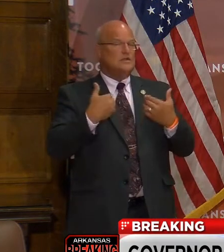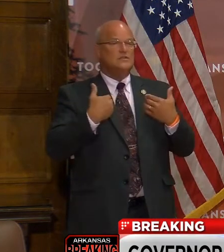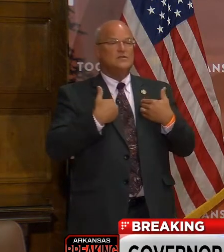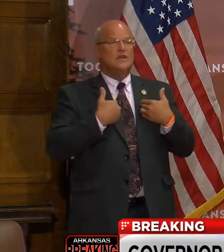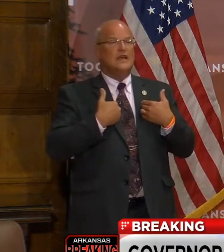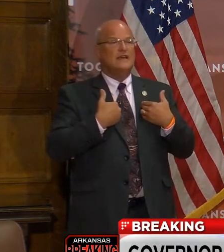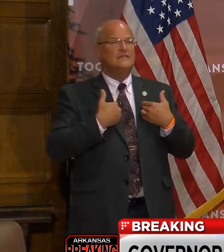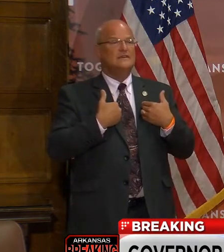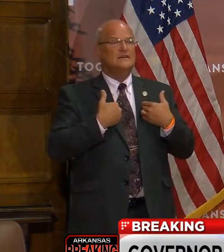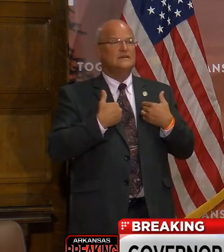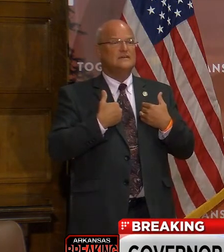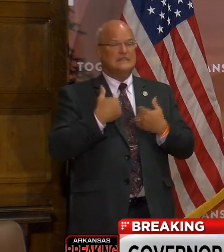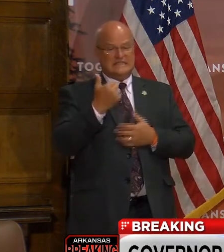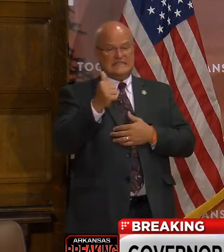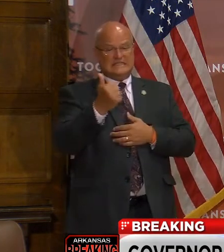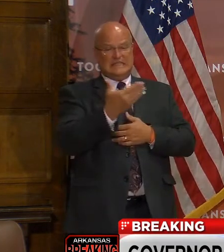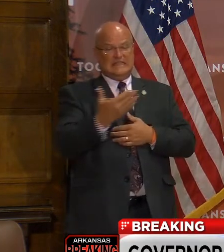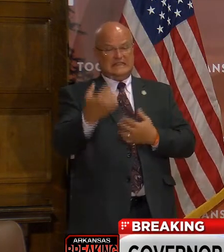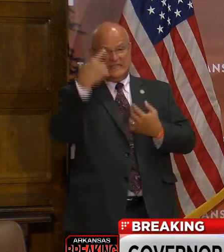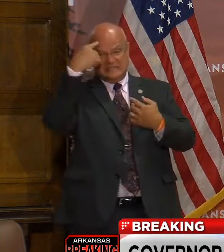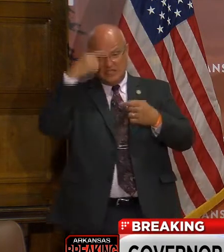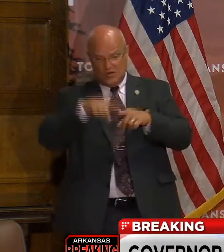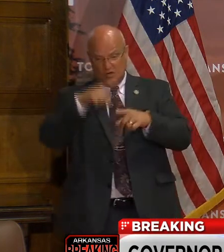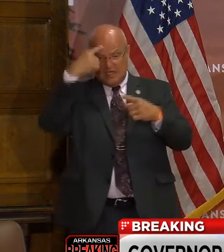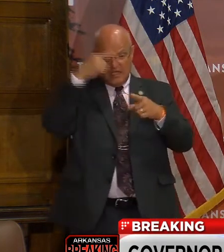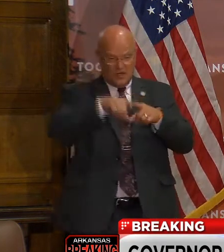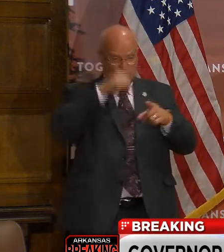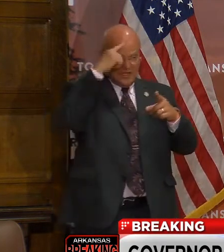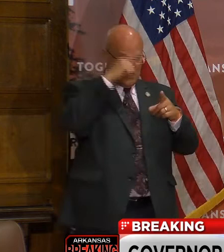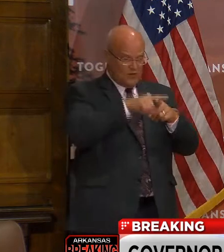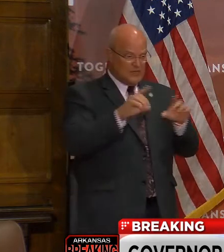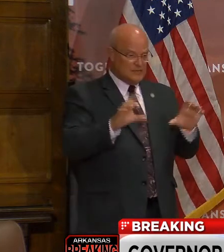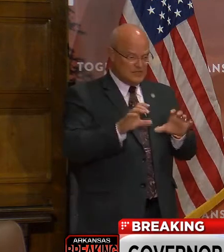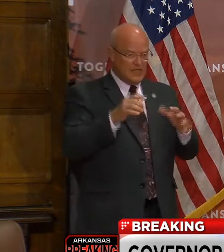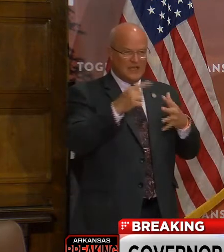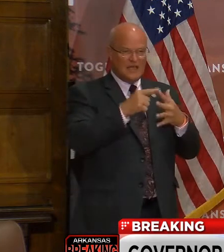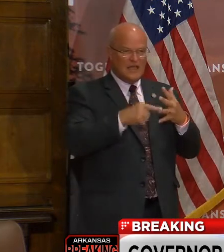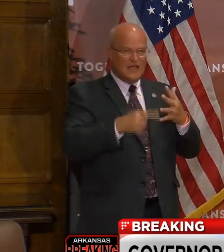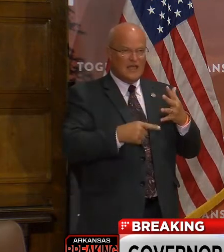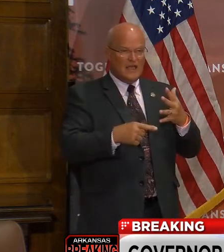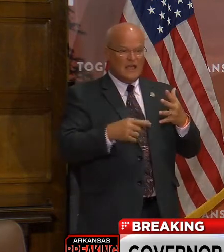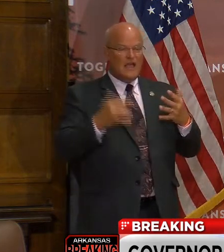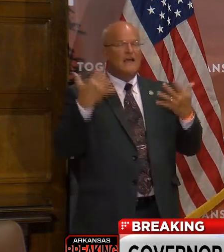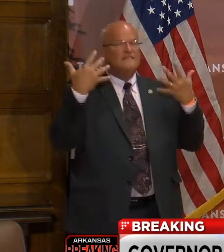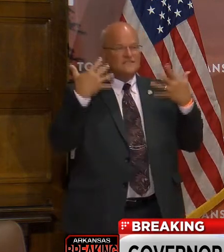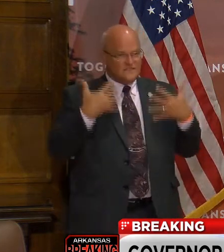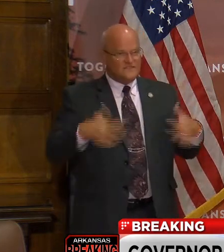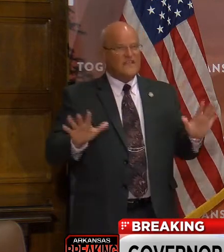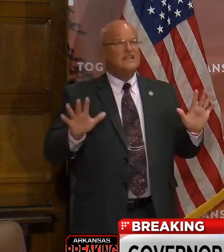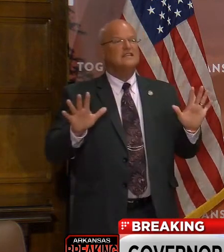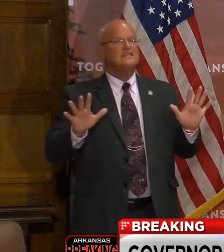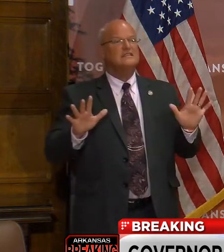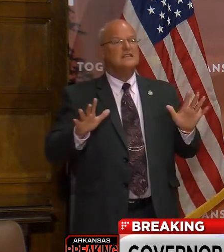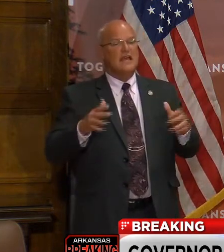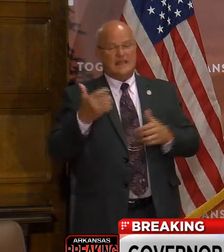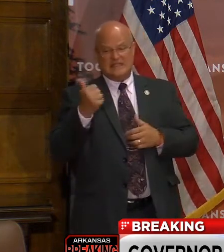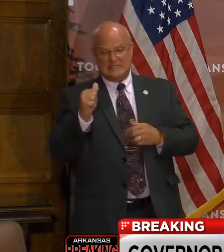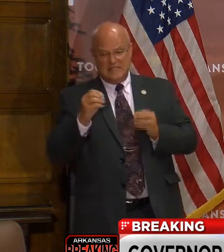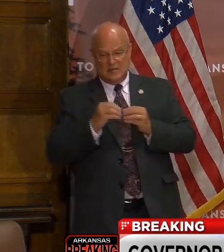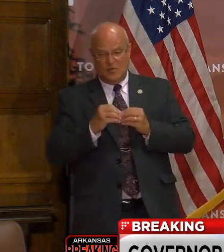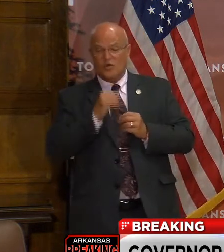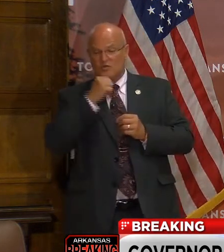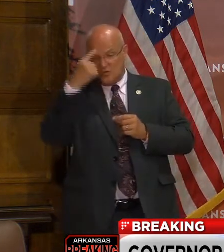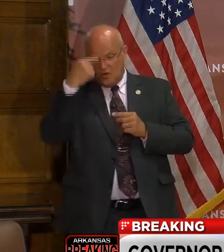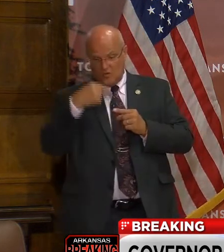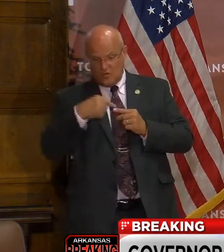have 10 things you agree upon that need to be done. Let's get that out the door. And if there's 10 more things you